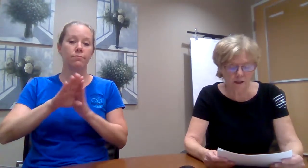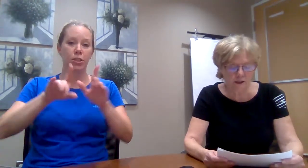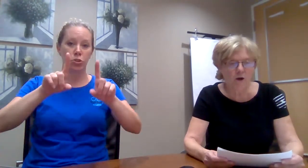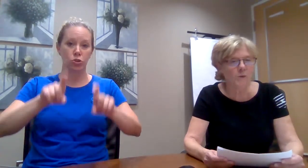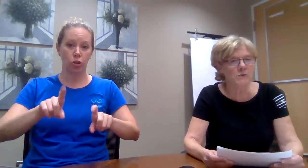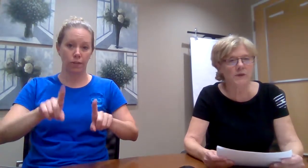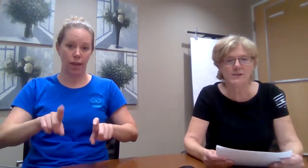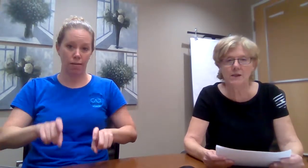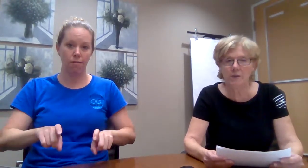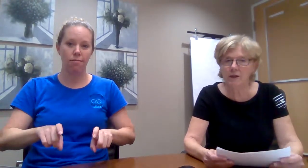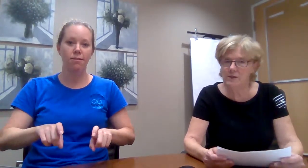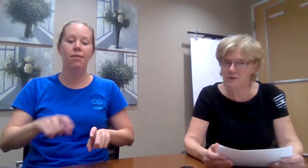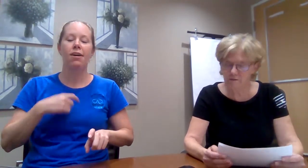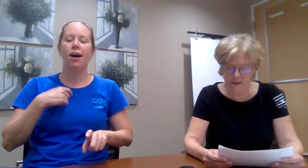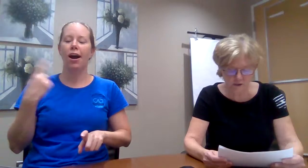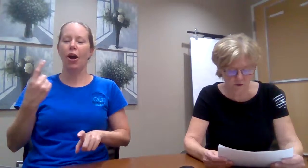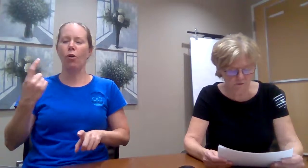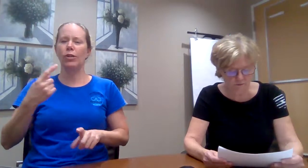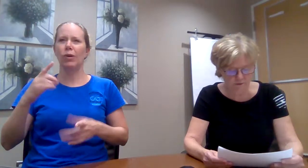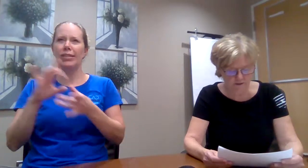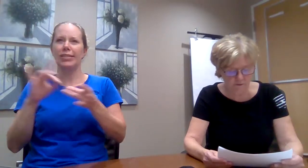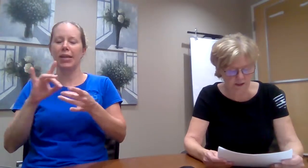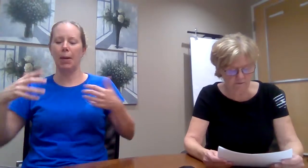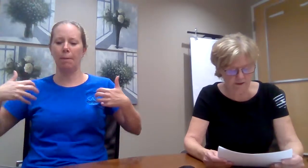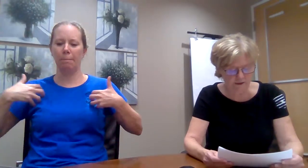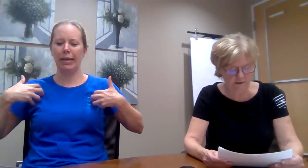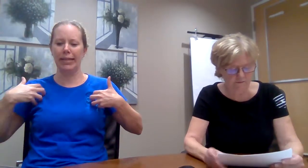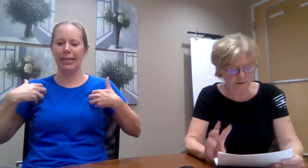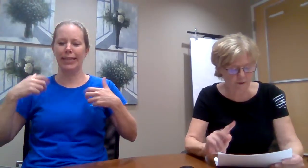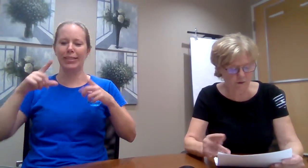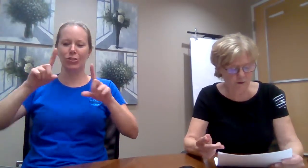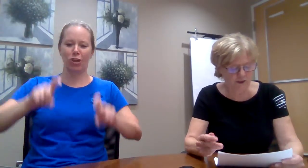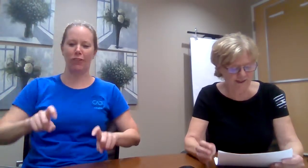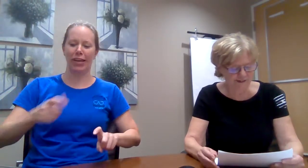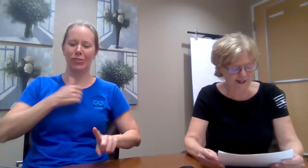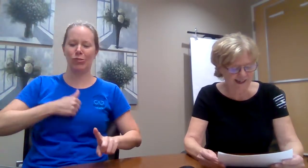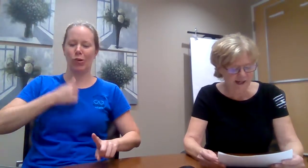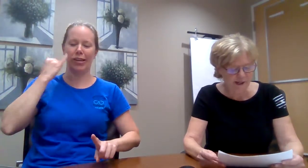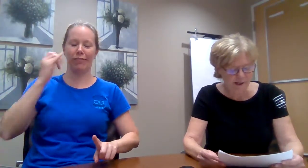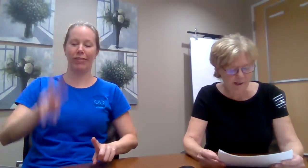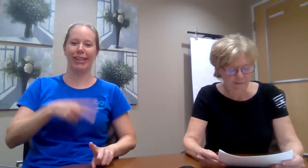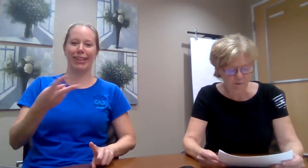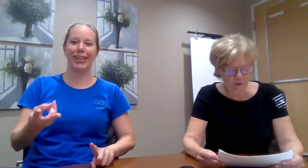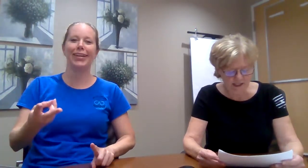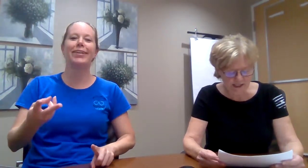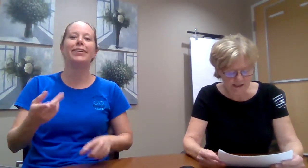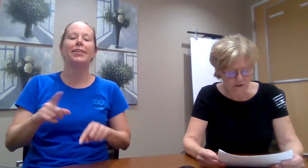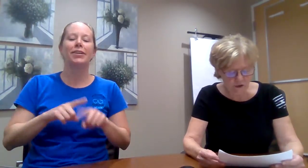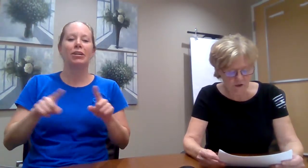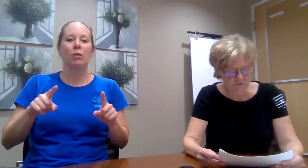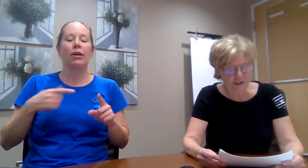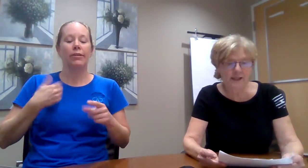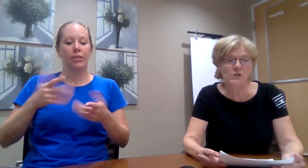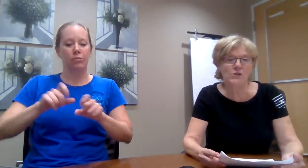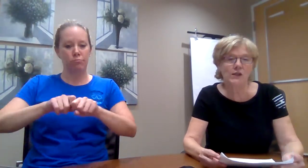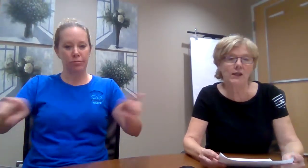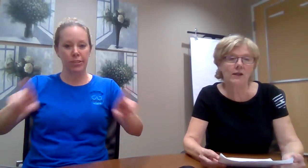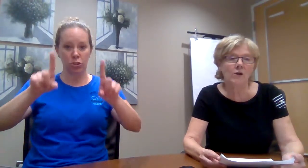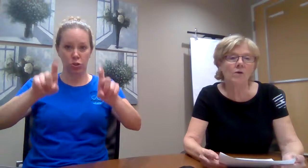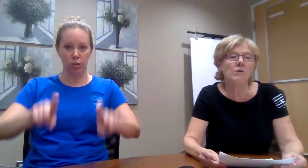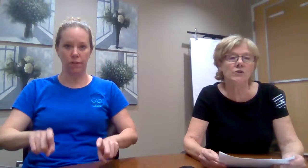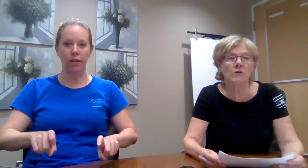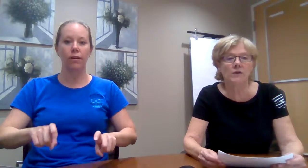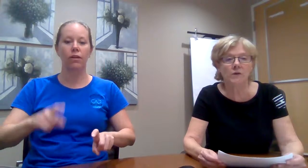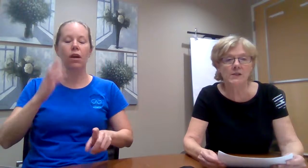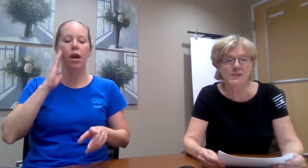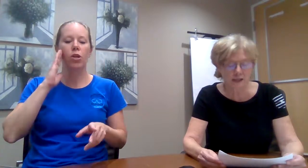survey monkey. I always want to say monkey survey, so forgive me if I flip those around. We sent out a survey yesterday, and I